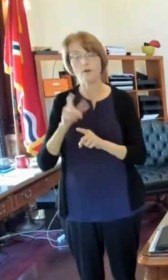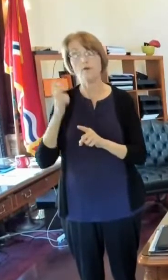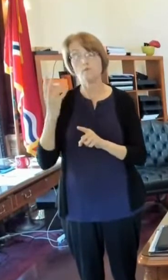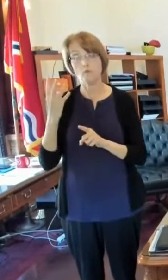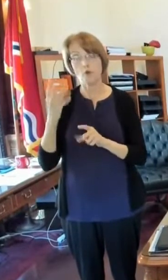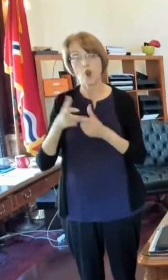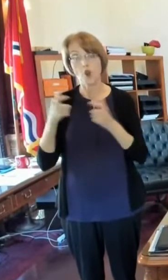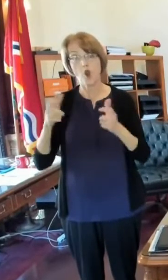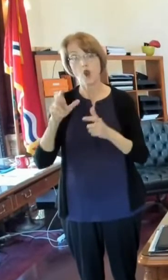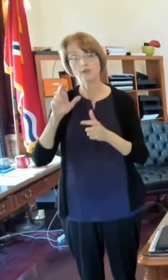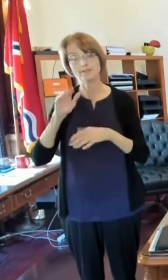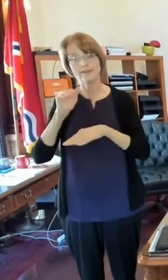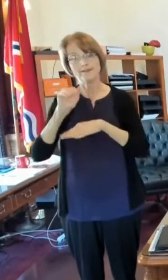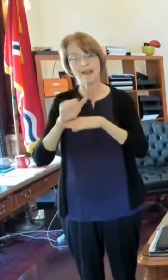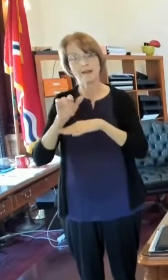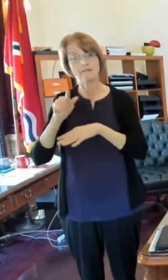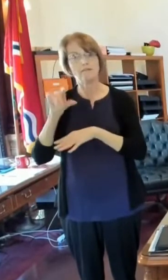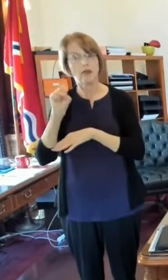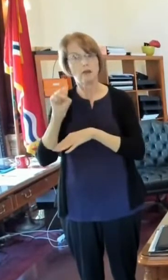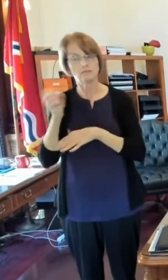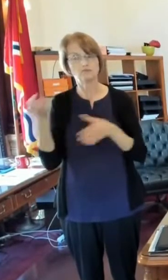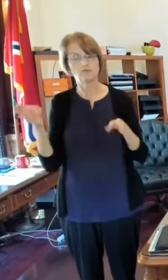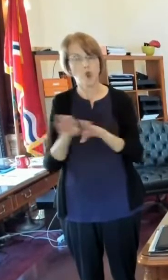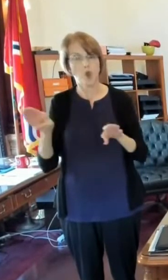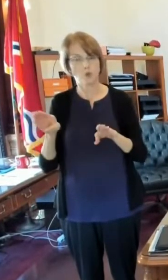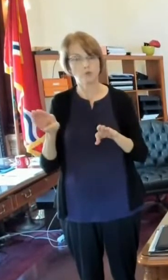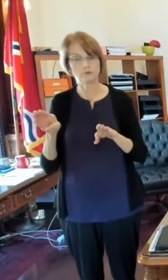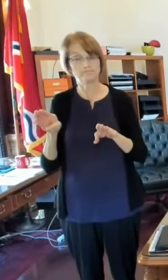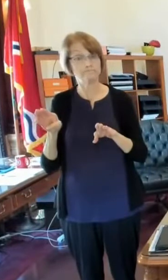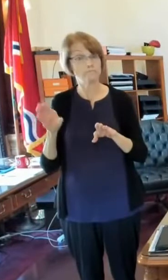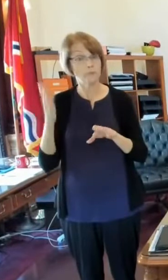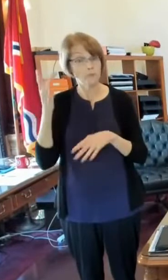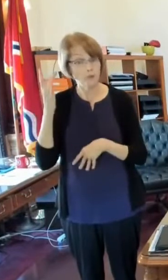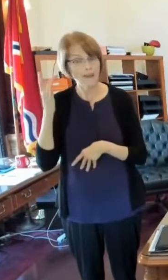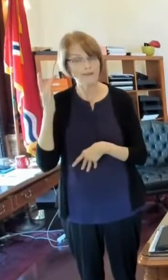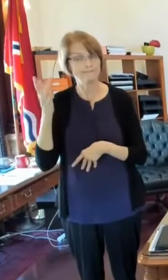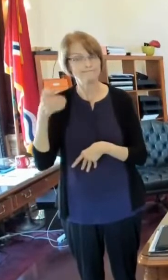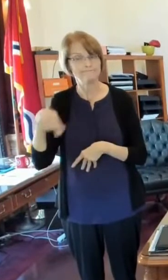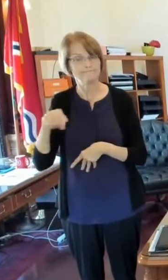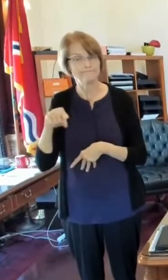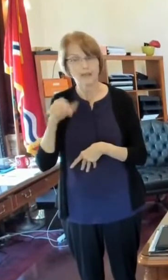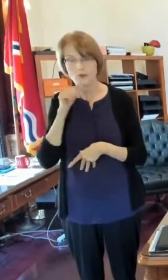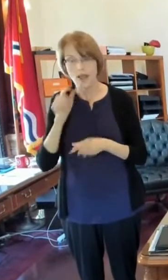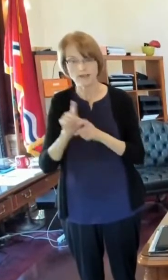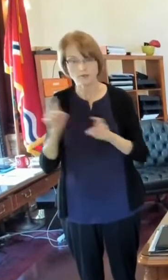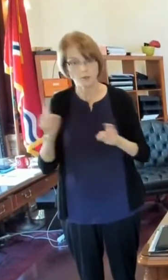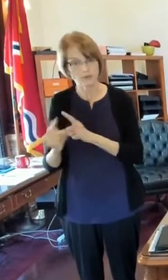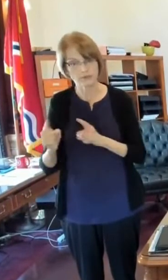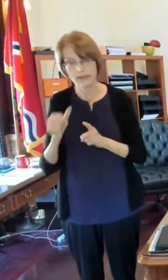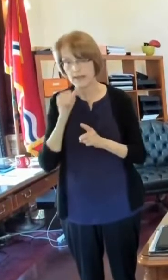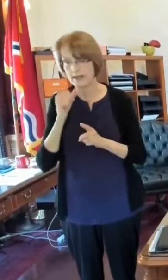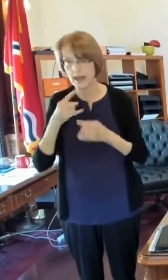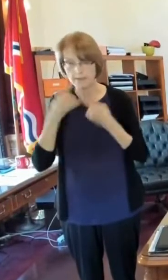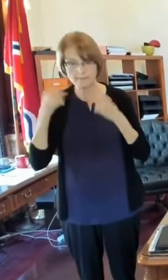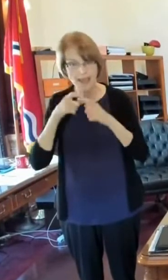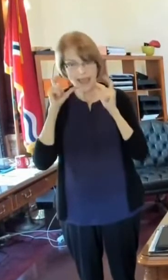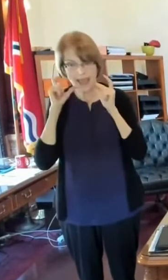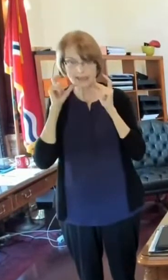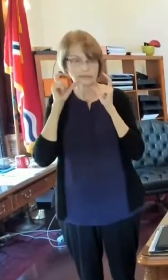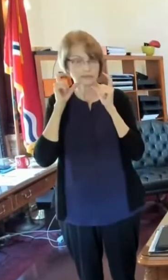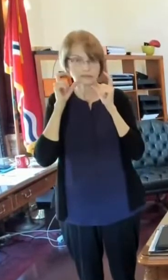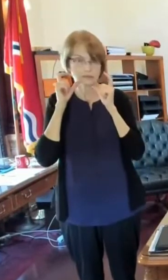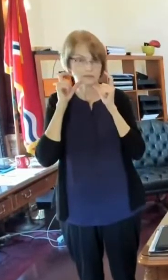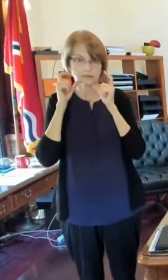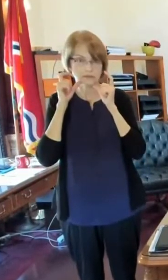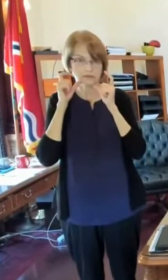large nightclubs that had not been social distancing and wearing their masks as much